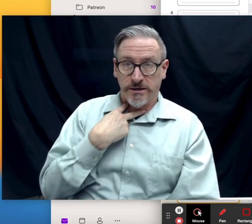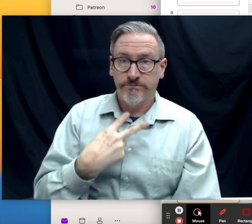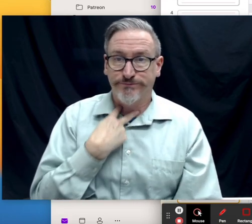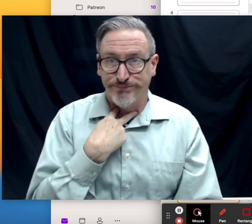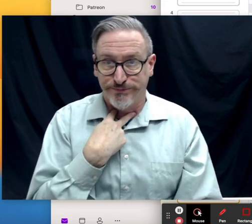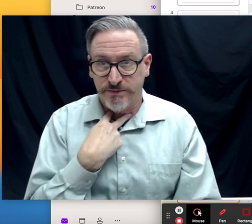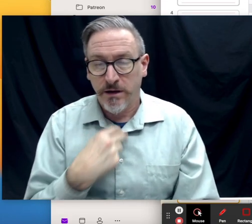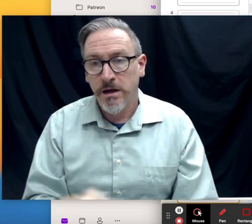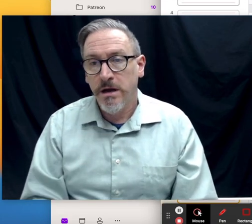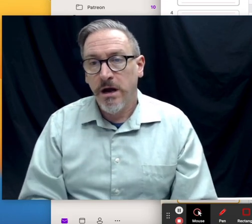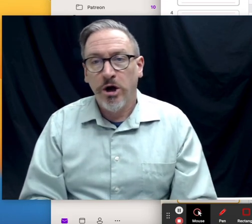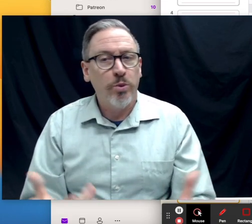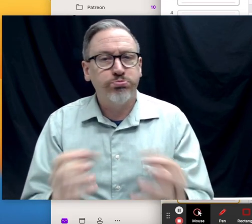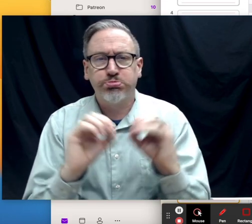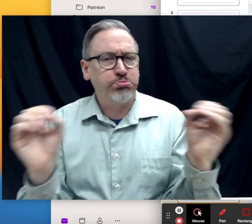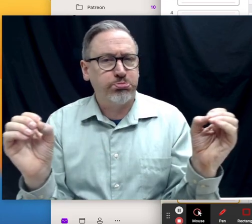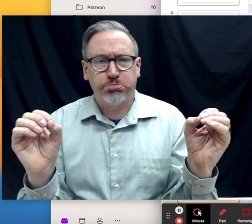Stuck.